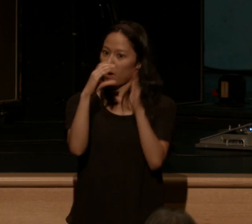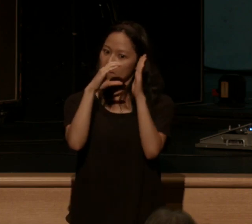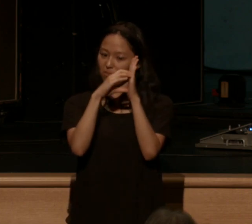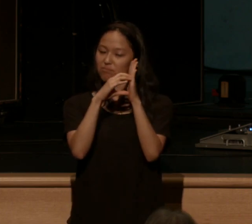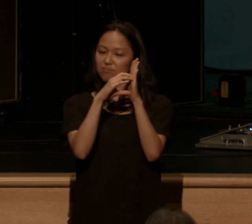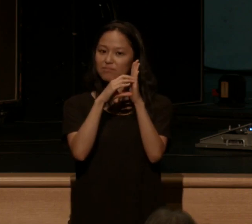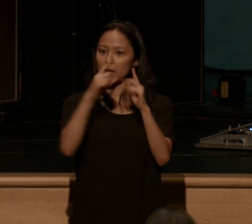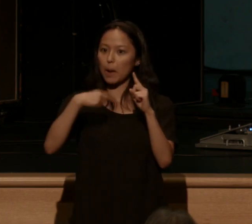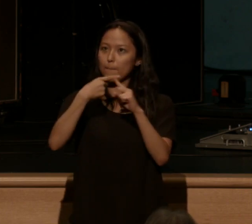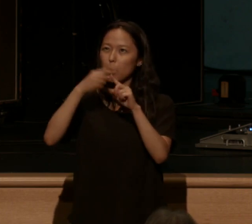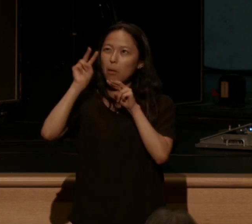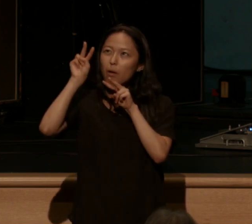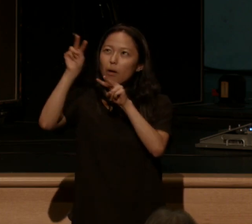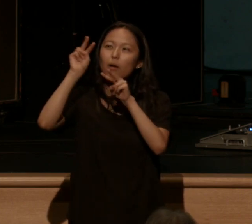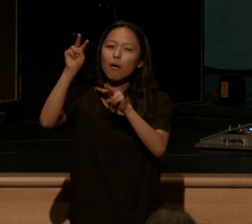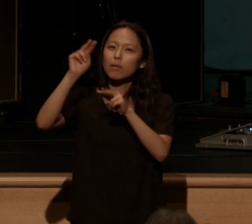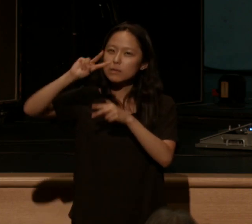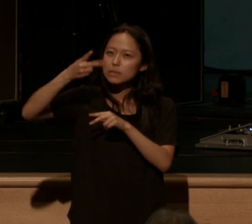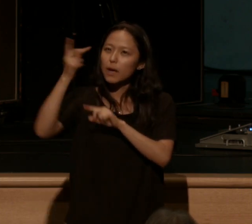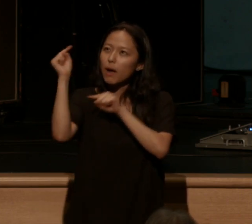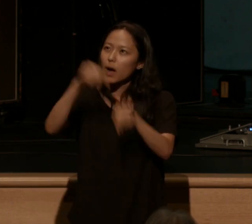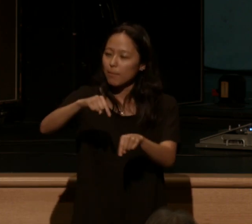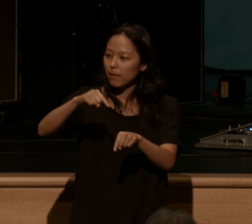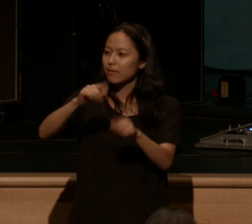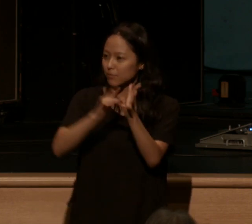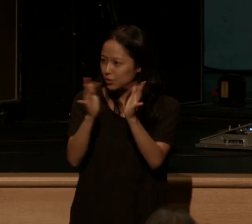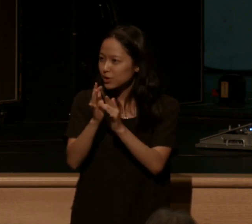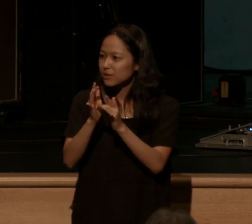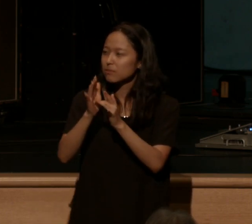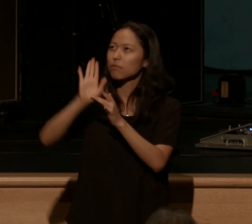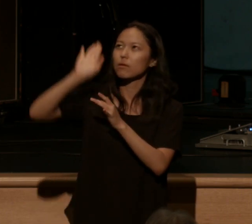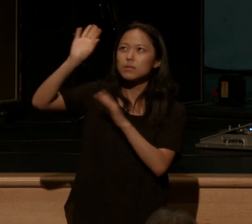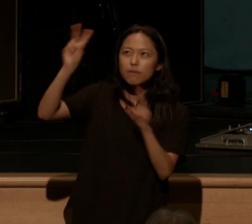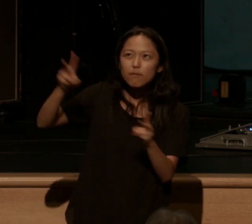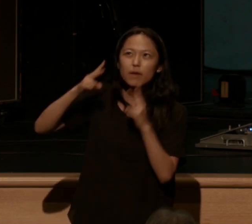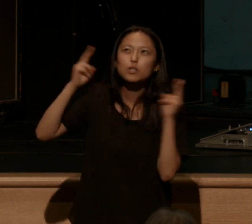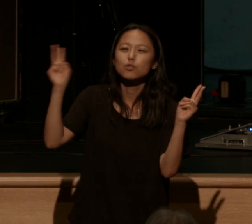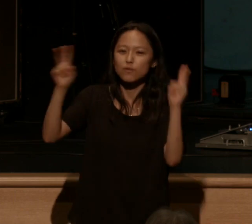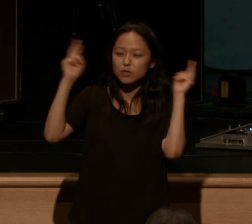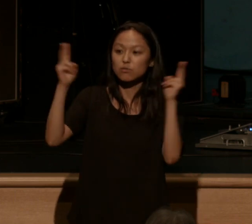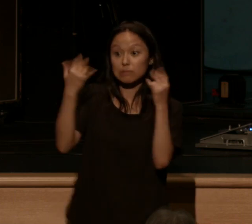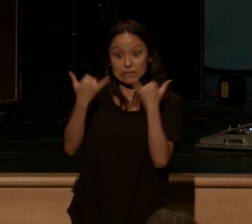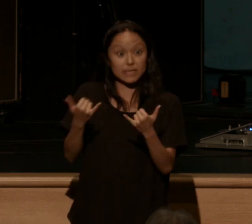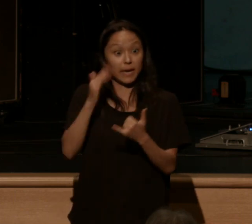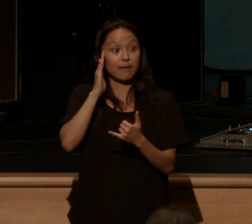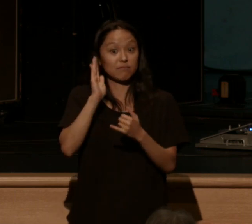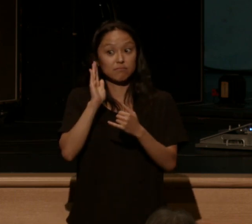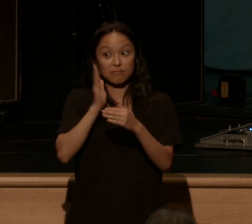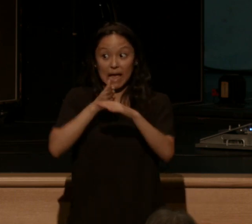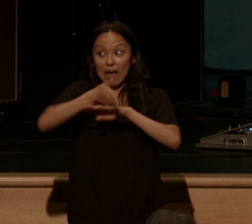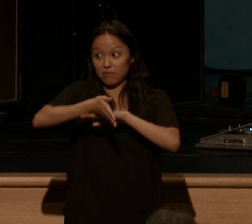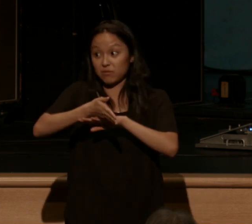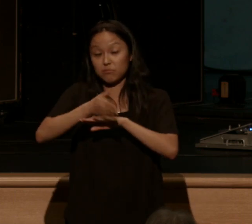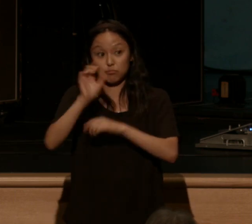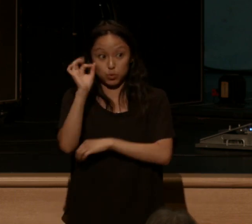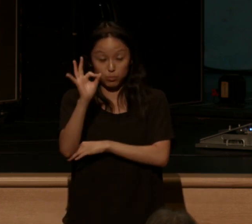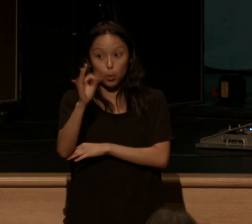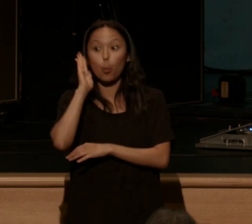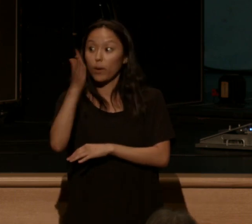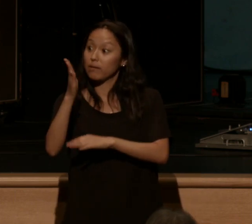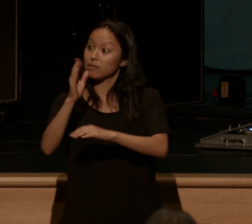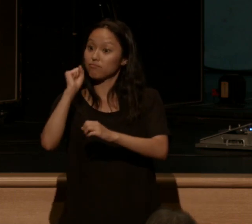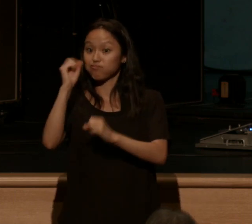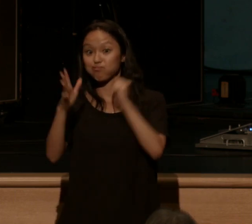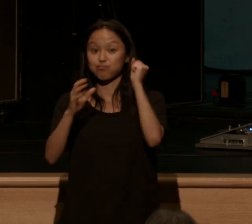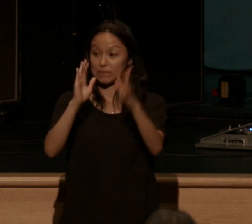eschatology, right? Stating the return of Christ and the victory of when we see him. In fact, today we will sing, after this message, sing a song that says,